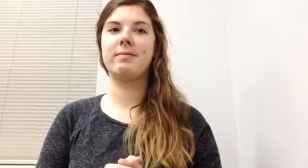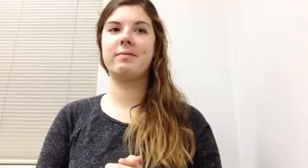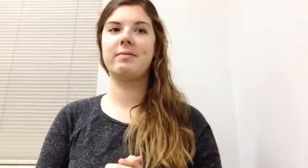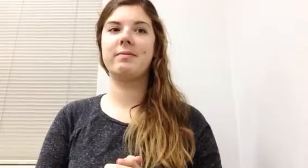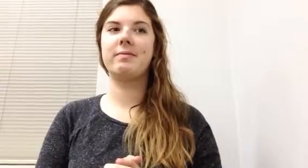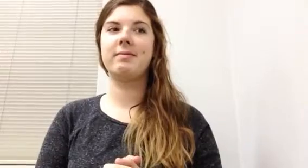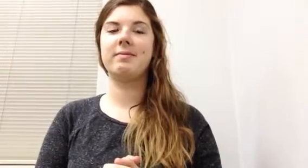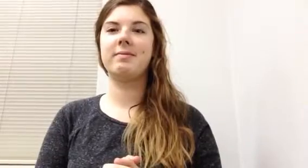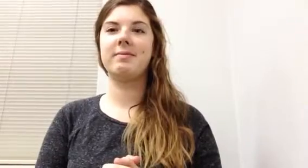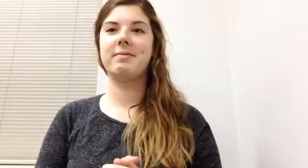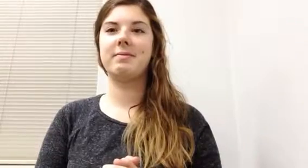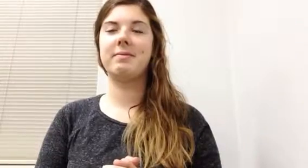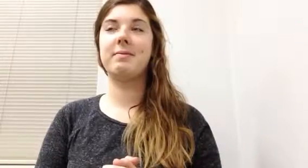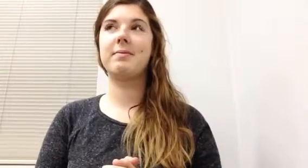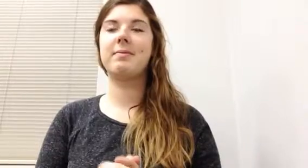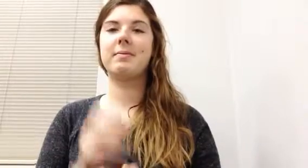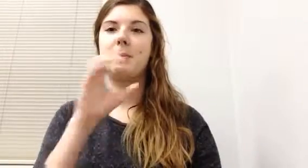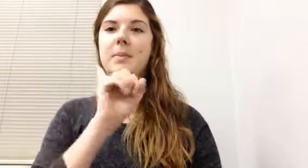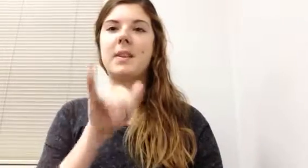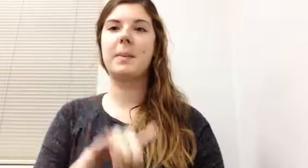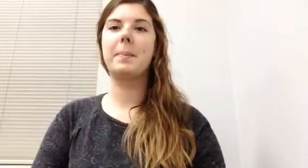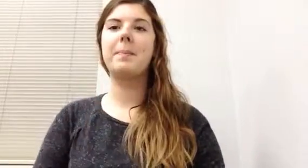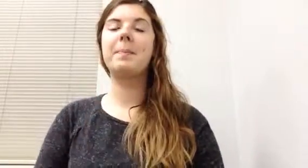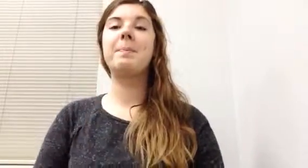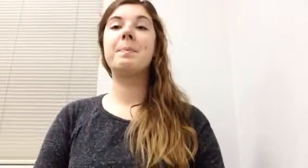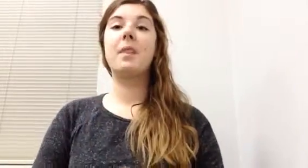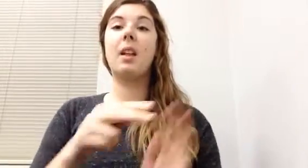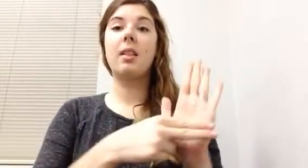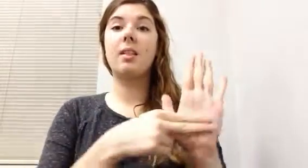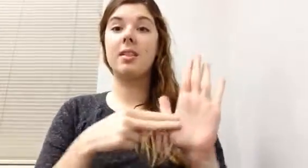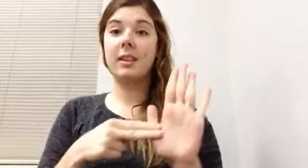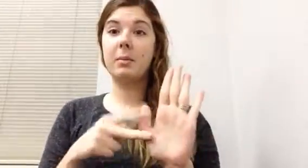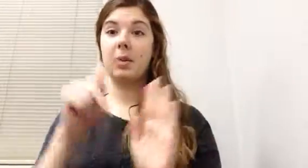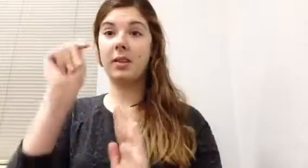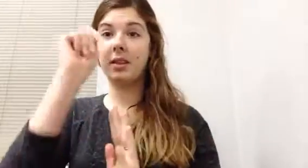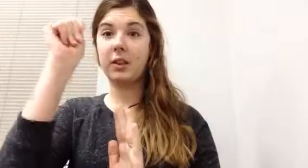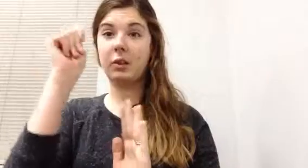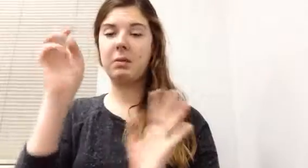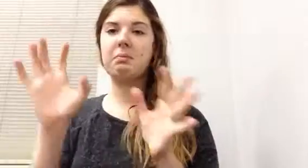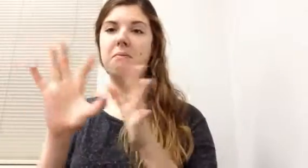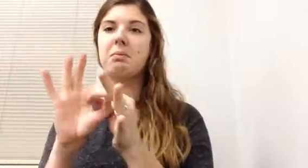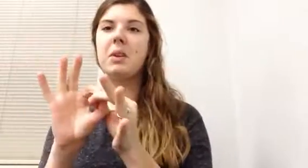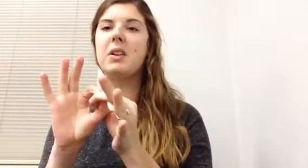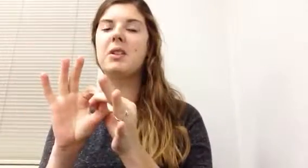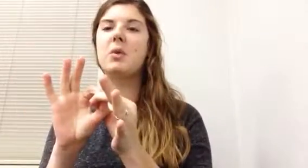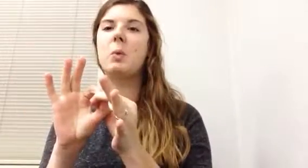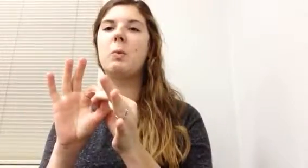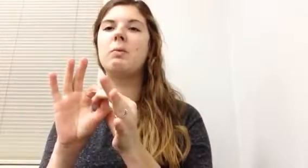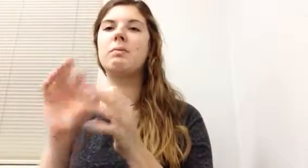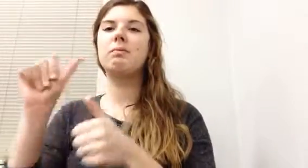expected behaviors. Labeling theory is connected directly to interactionist view.